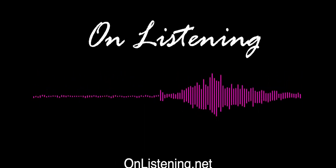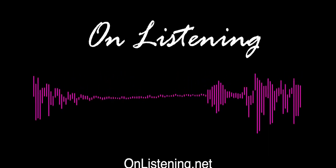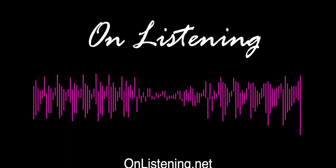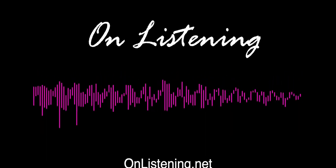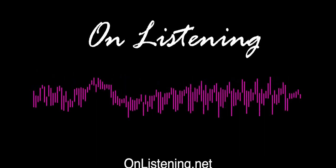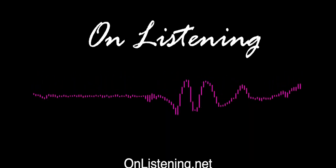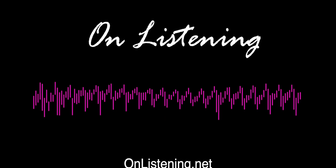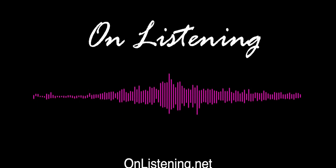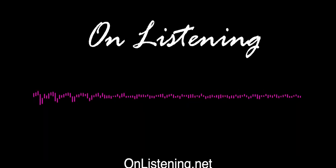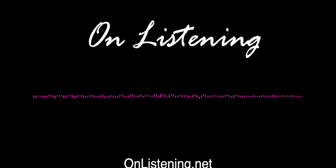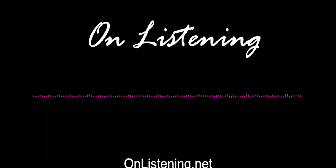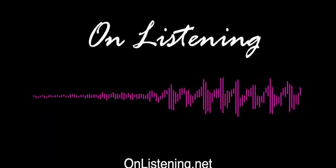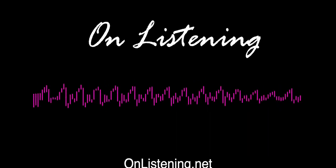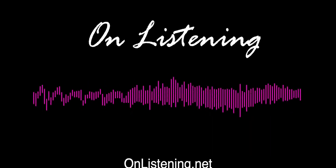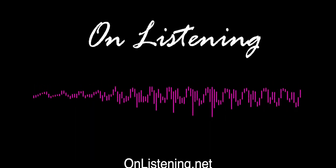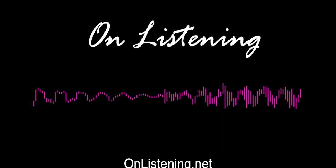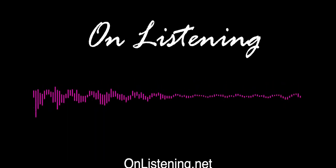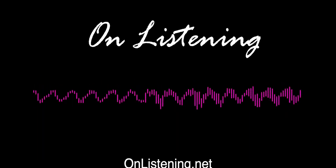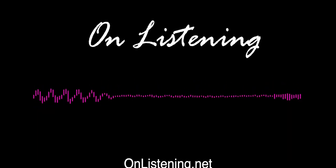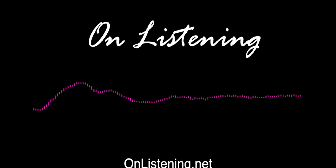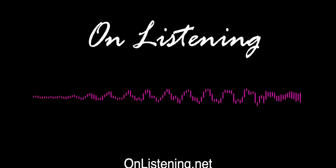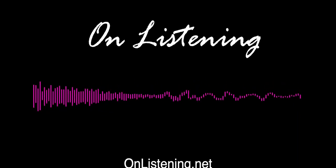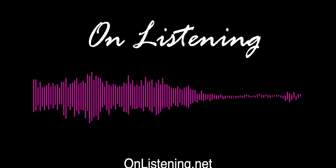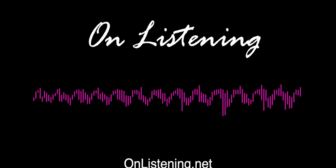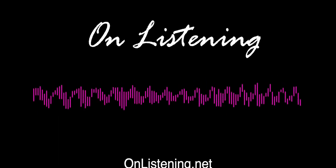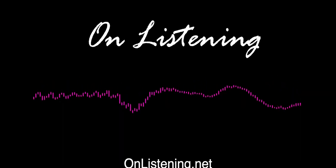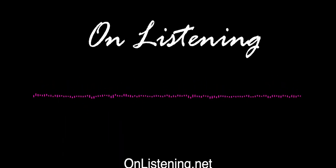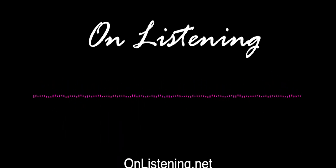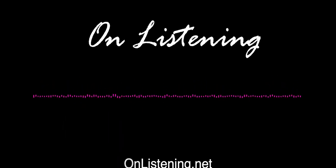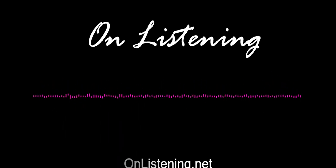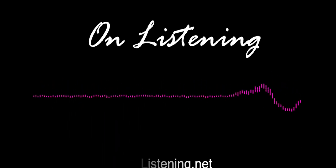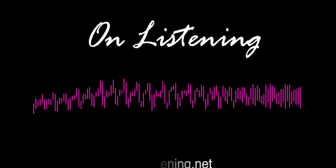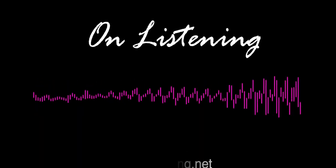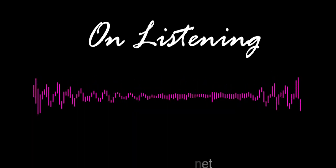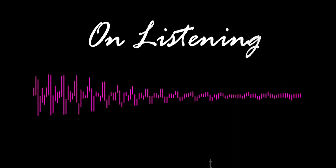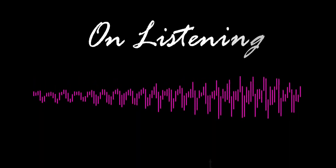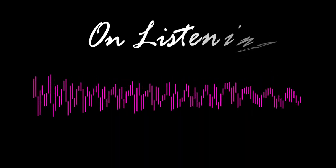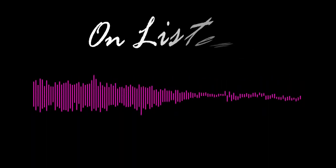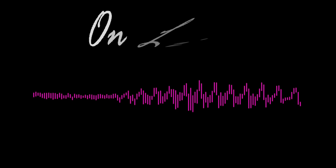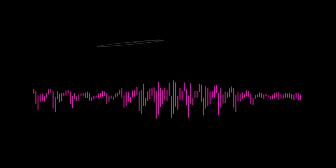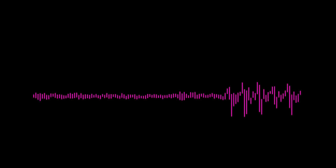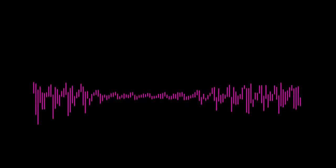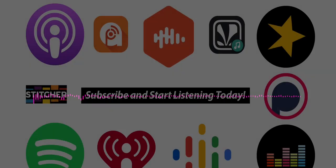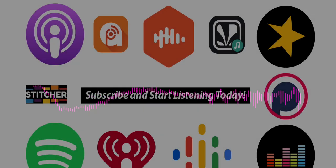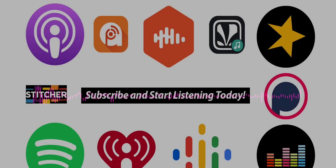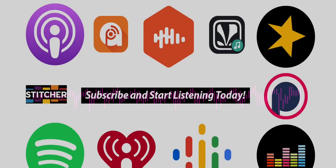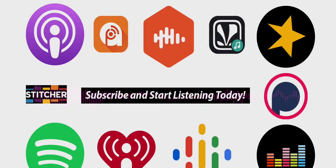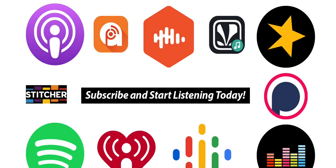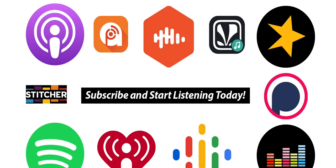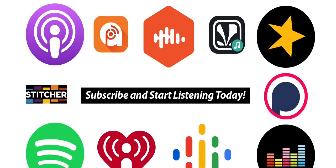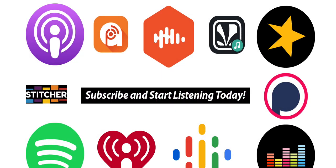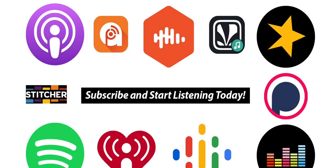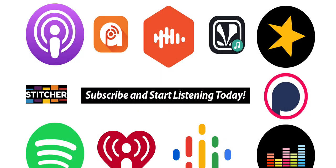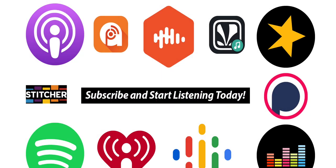Please check out our webpage, onlistening.net, and subscribe. Please leave reviews on your favorite